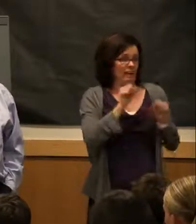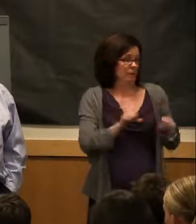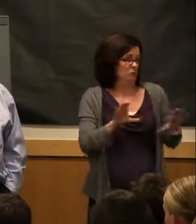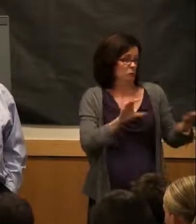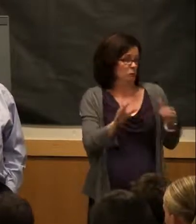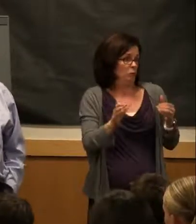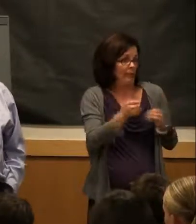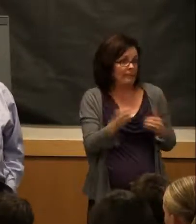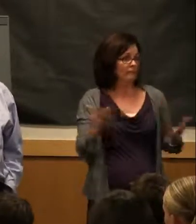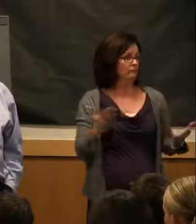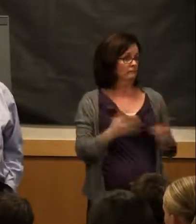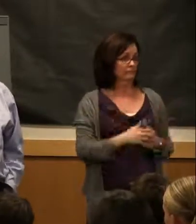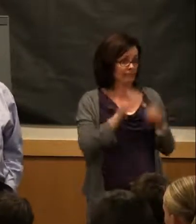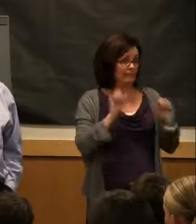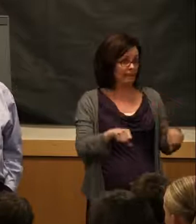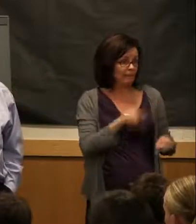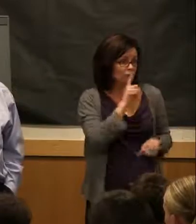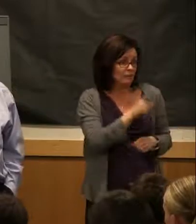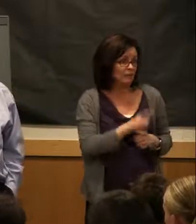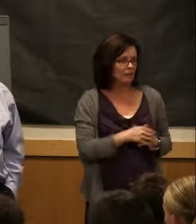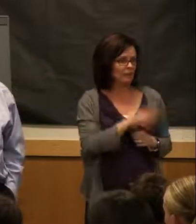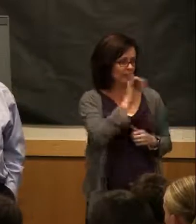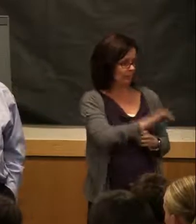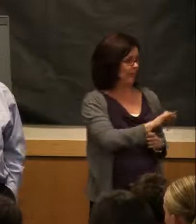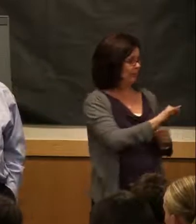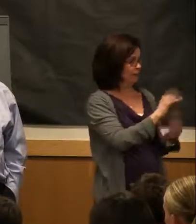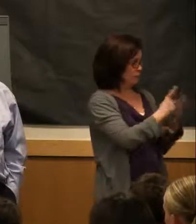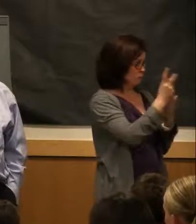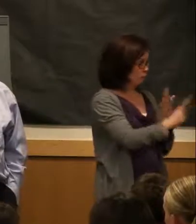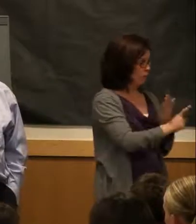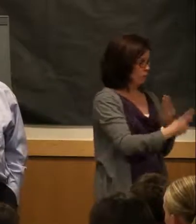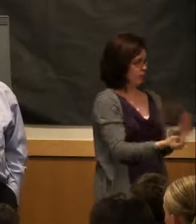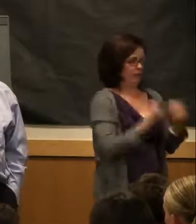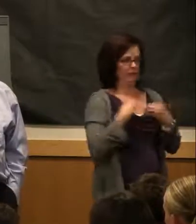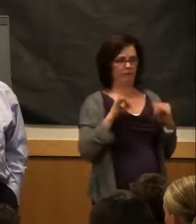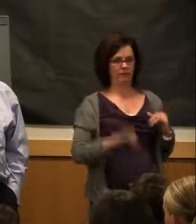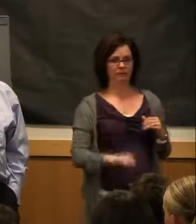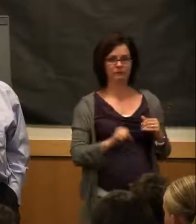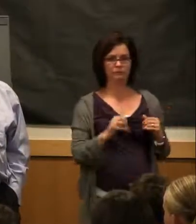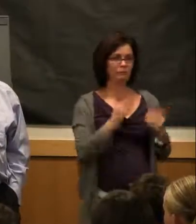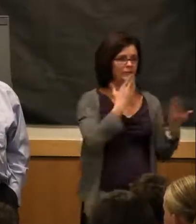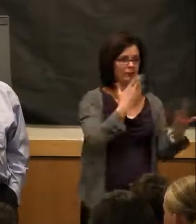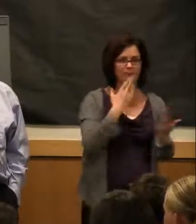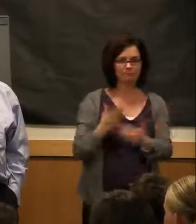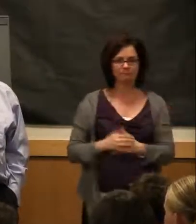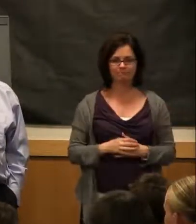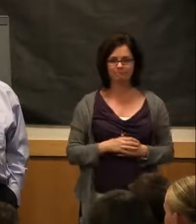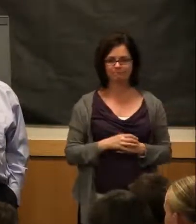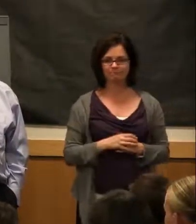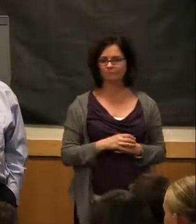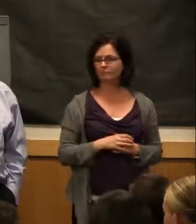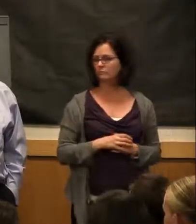anything, and that's something that the center has given me. So thank you.